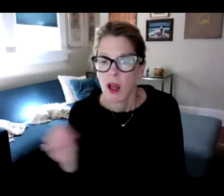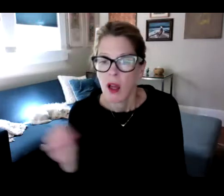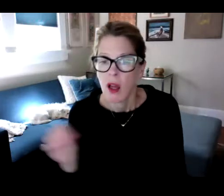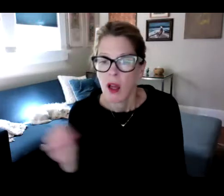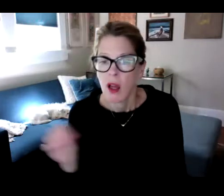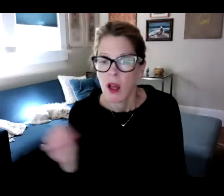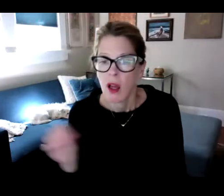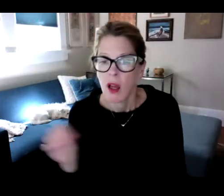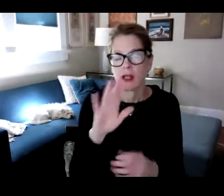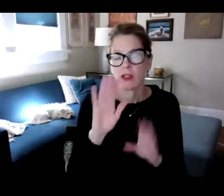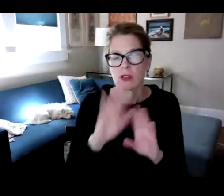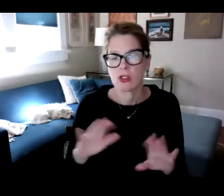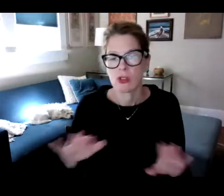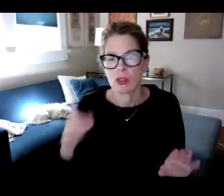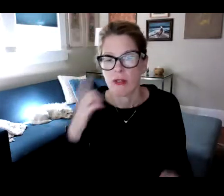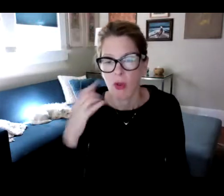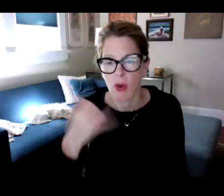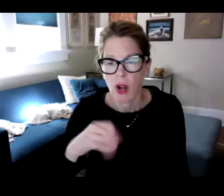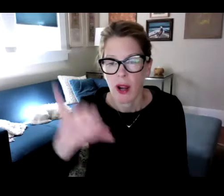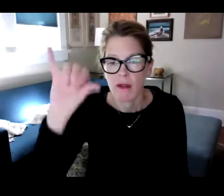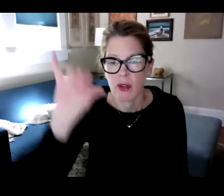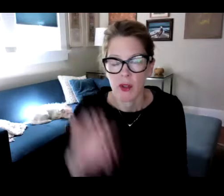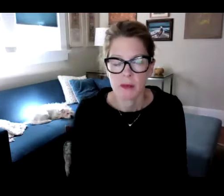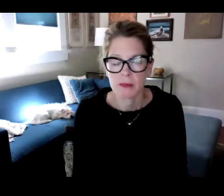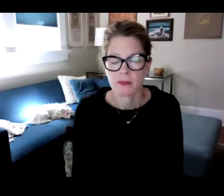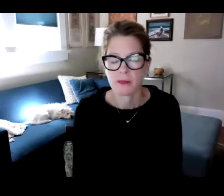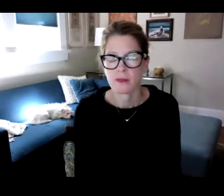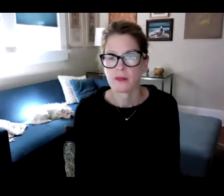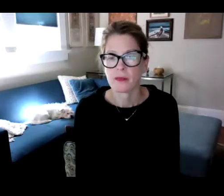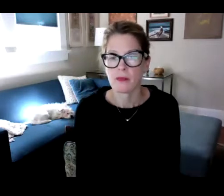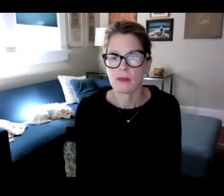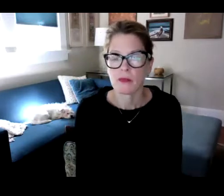his children forever.